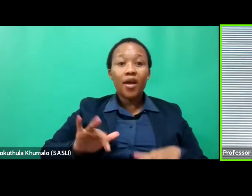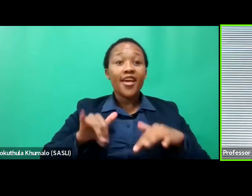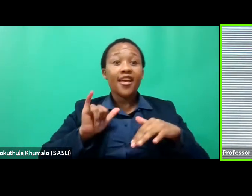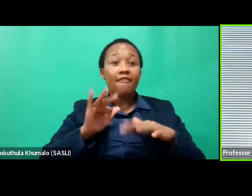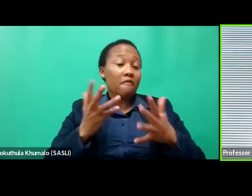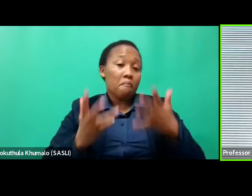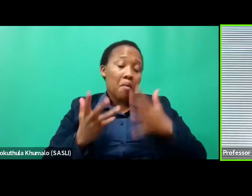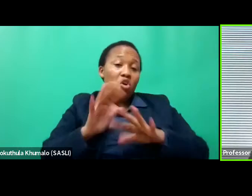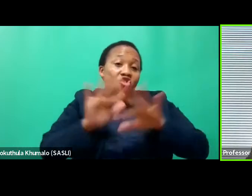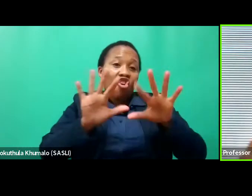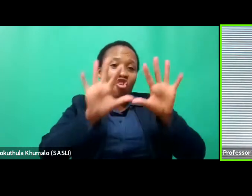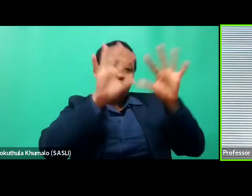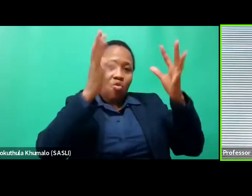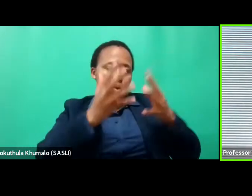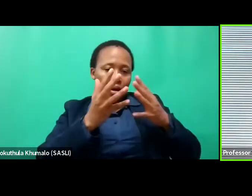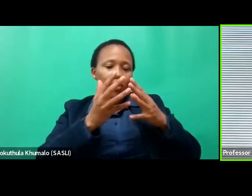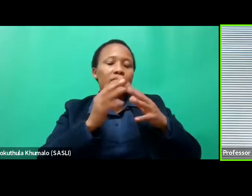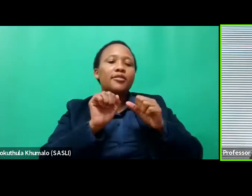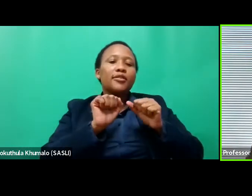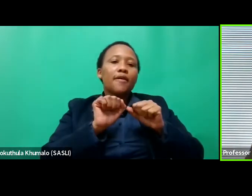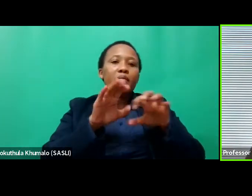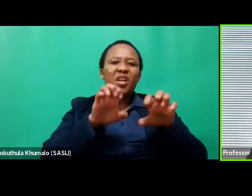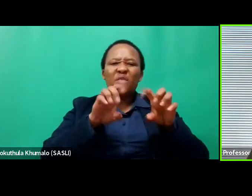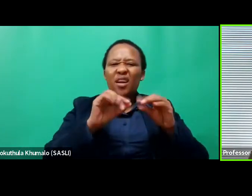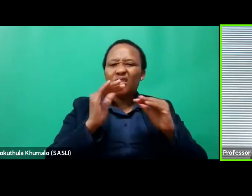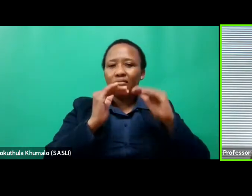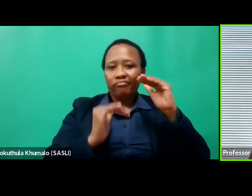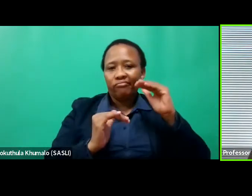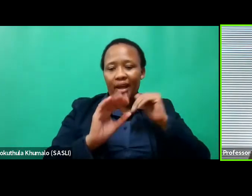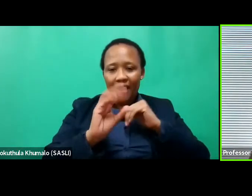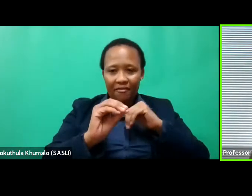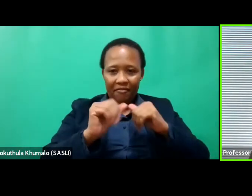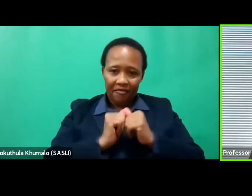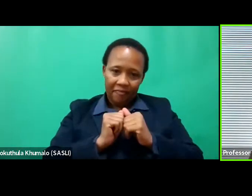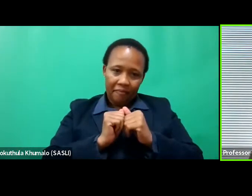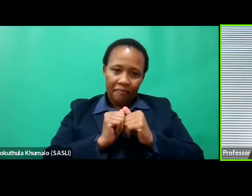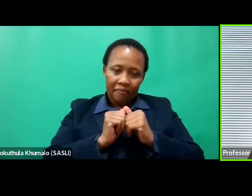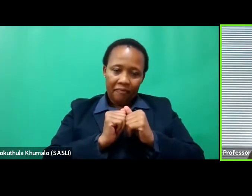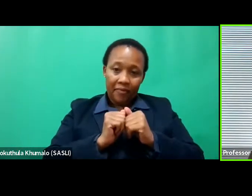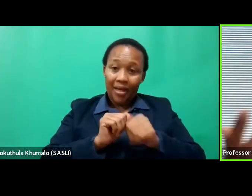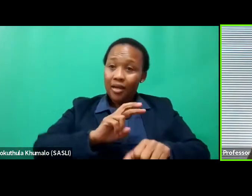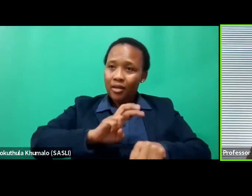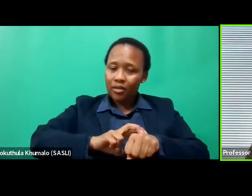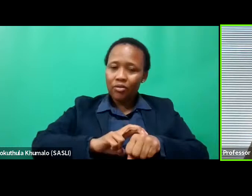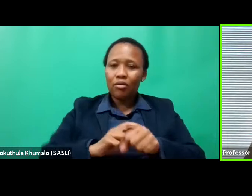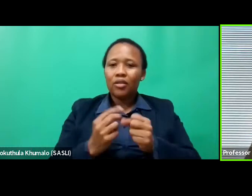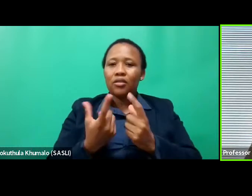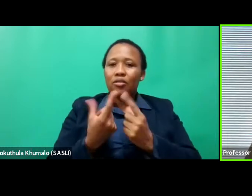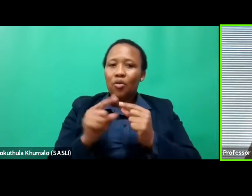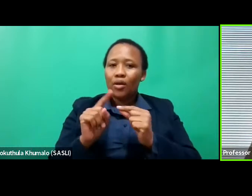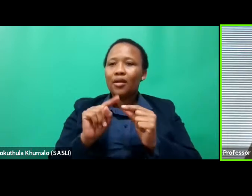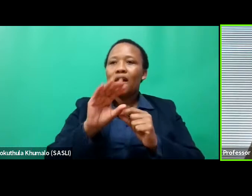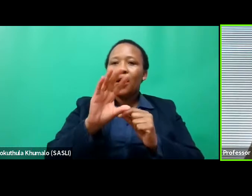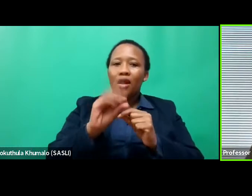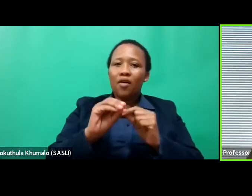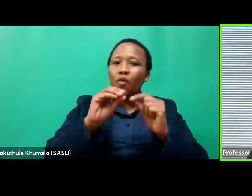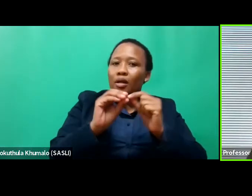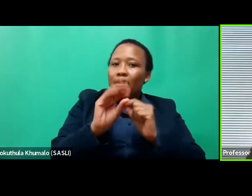your education narrative? Do you want to reproduce the status quo and let the schools, like Bowles and Ginters told us?